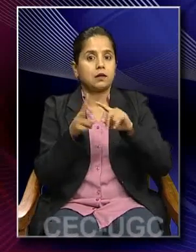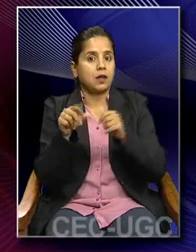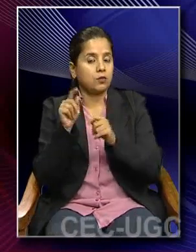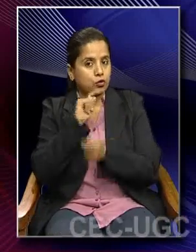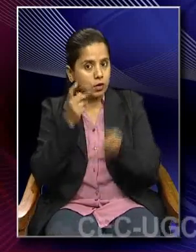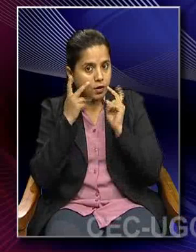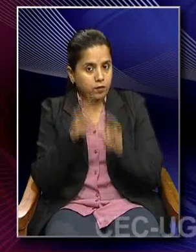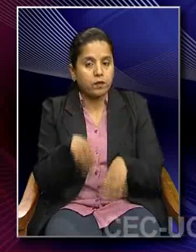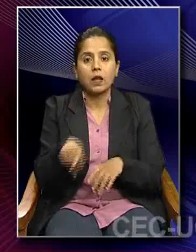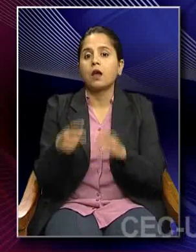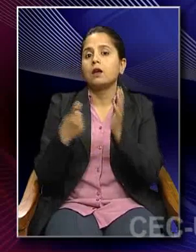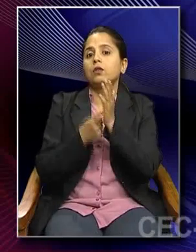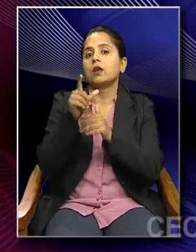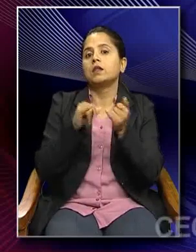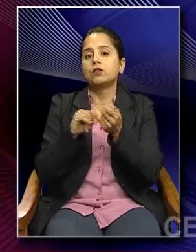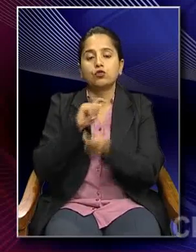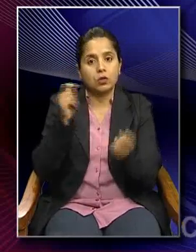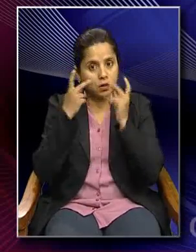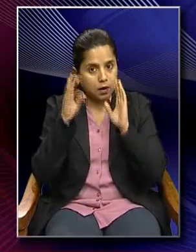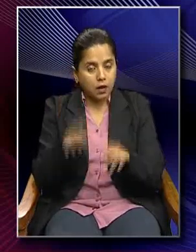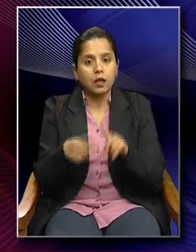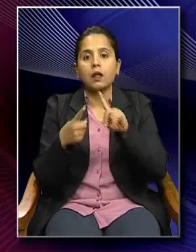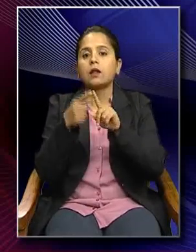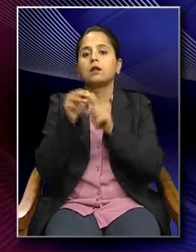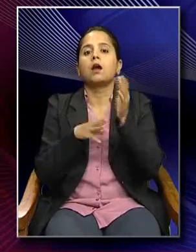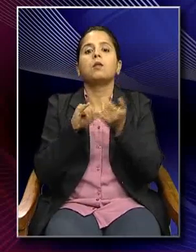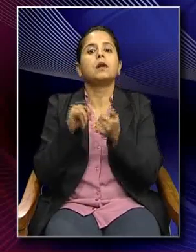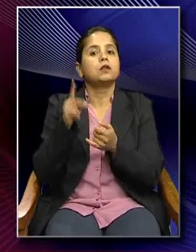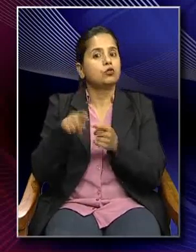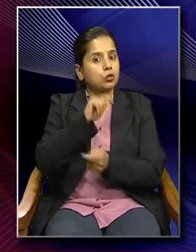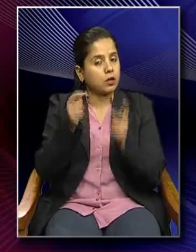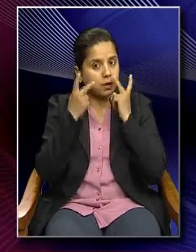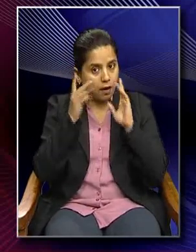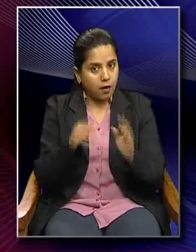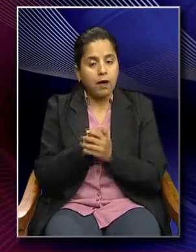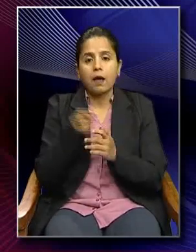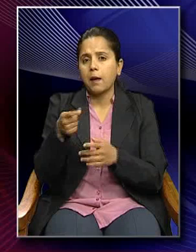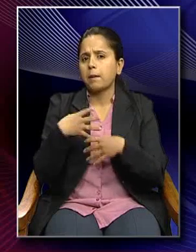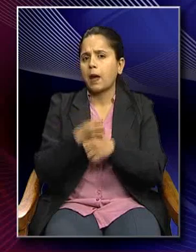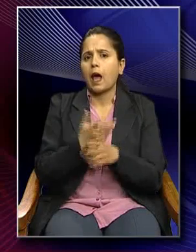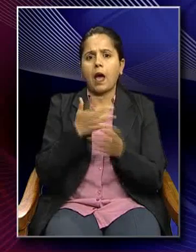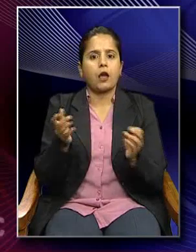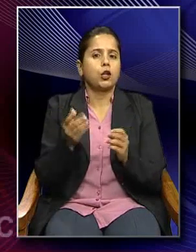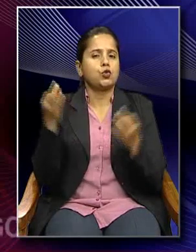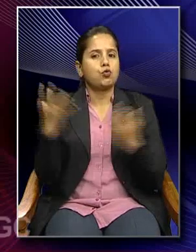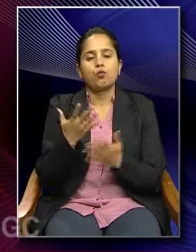Sattva, Rajas is changing into Rajas, and Tamas is changing into Tamas. Therefore, it cannot produce anything